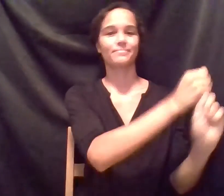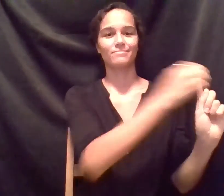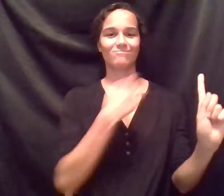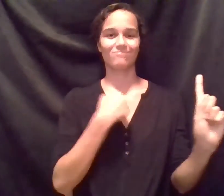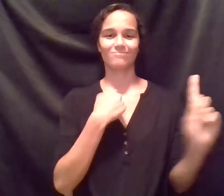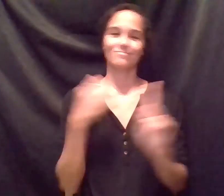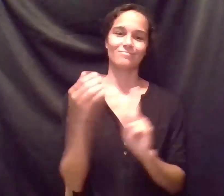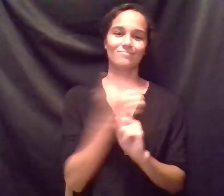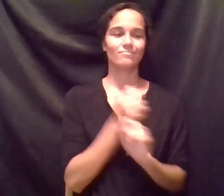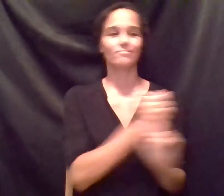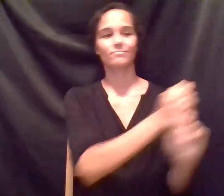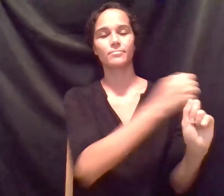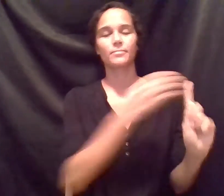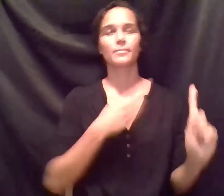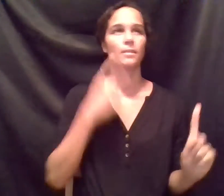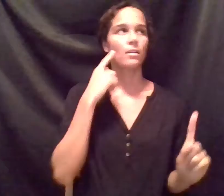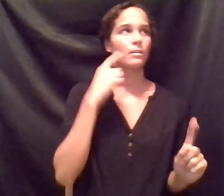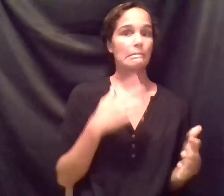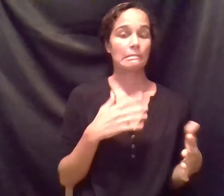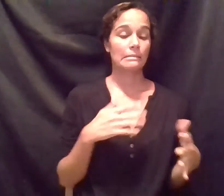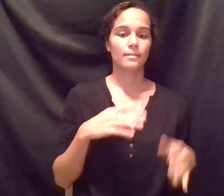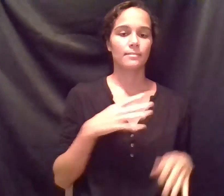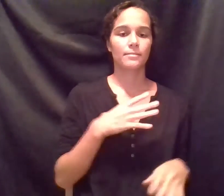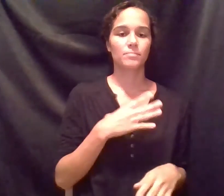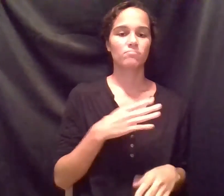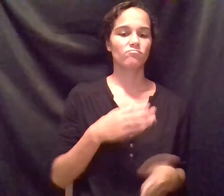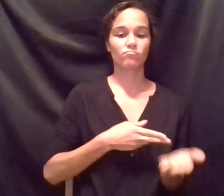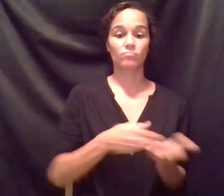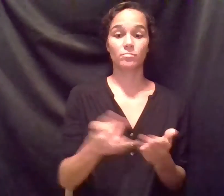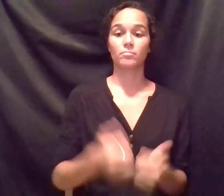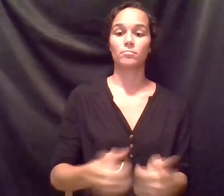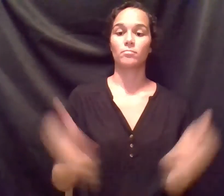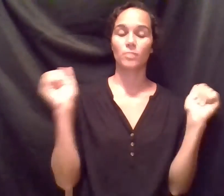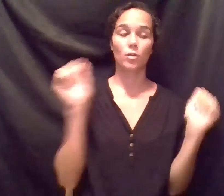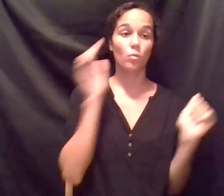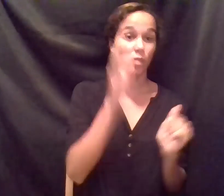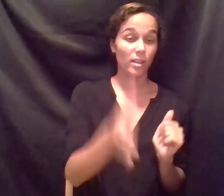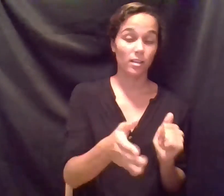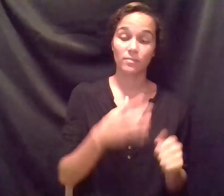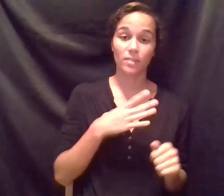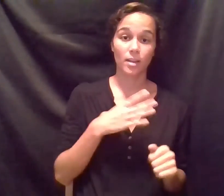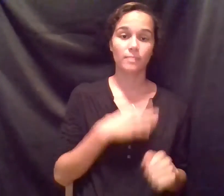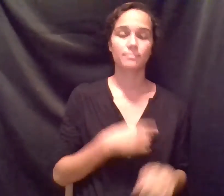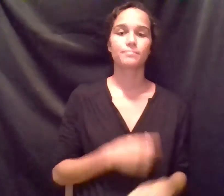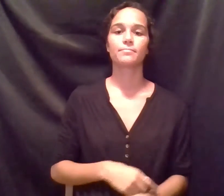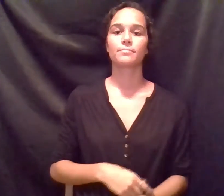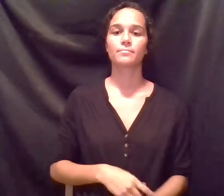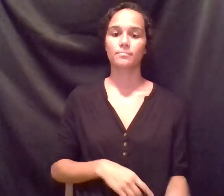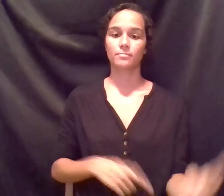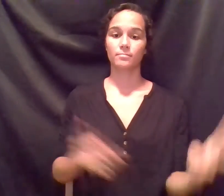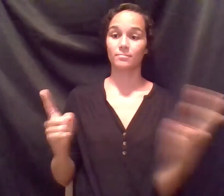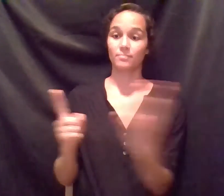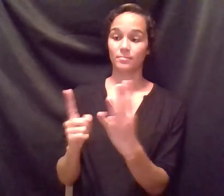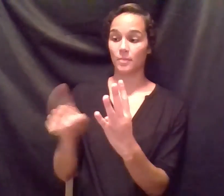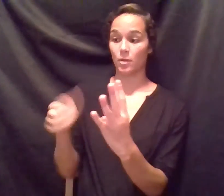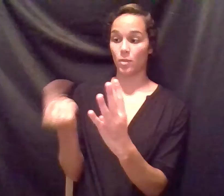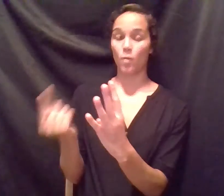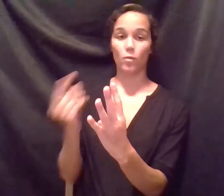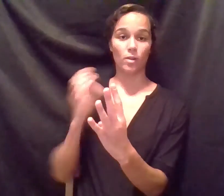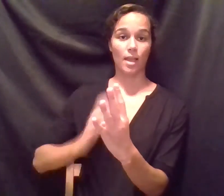The truth will come out. Everything will be great. My stomach dropped when I read the police report that was submitted to